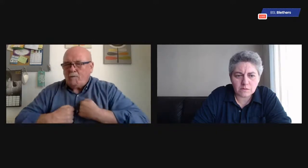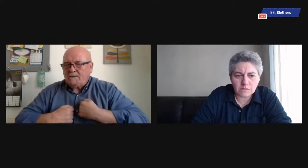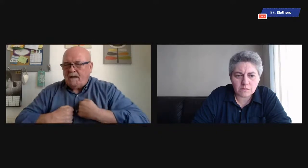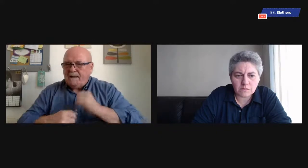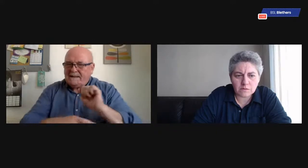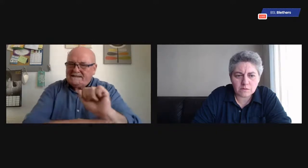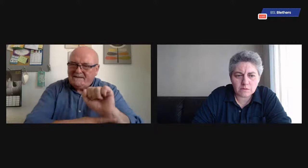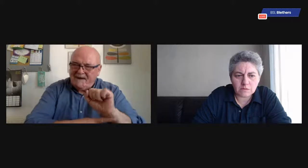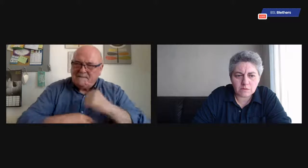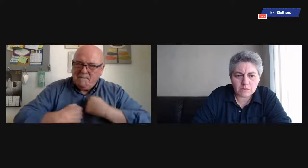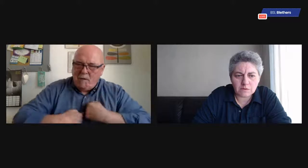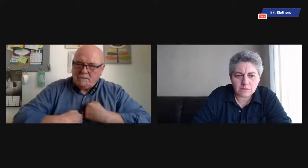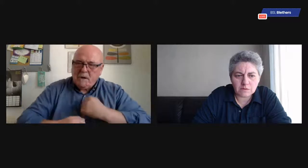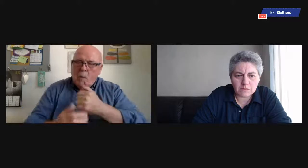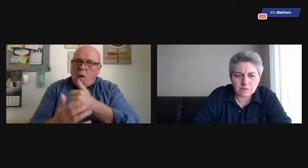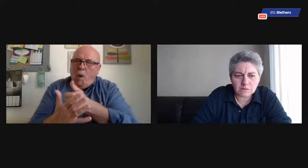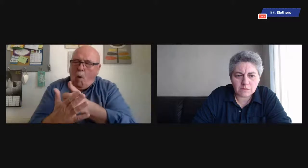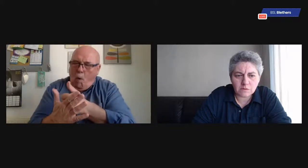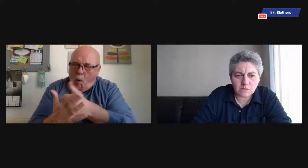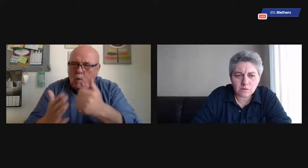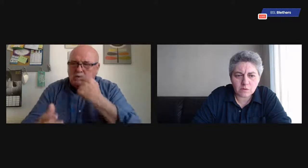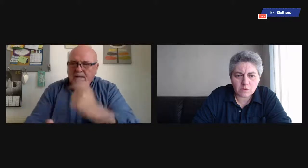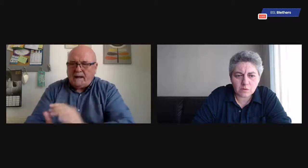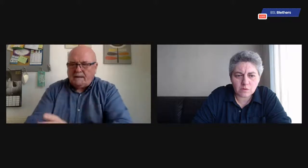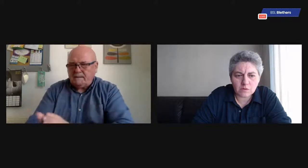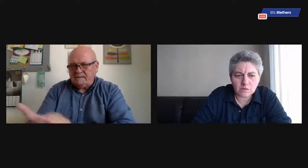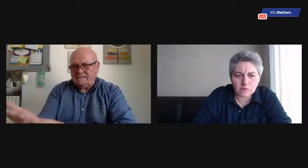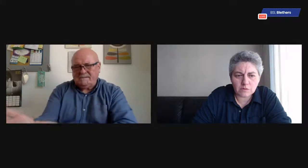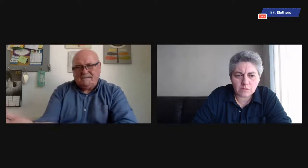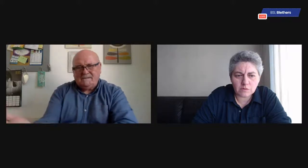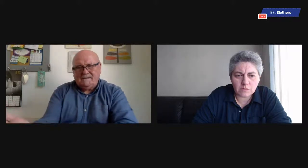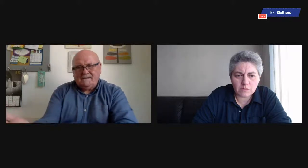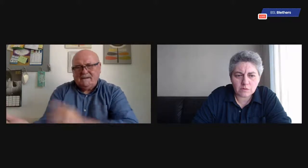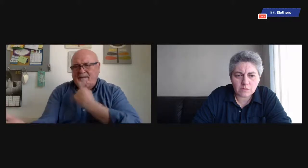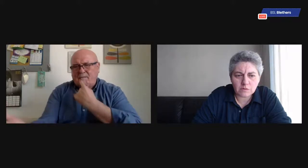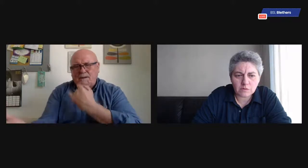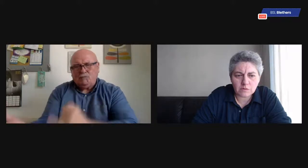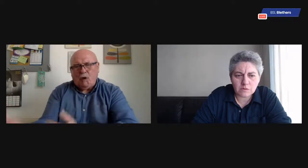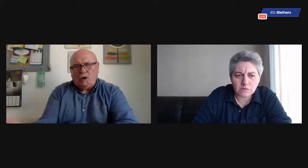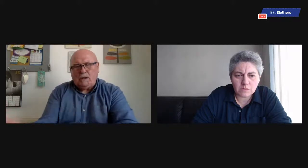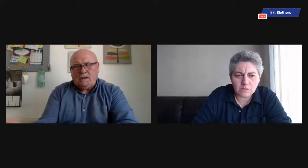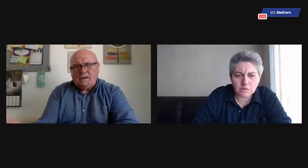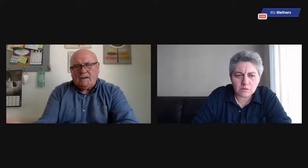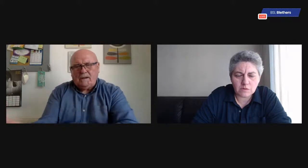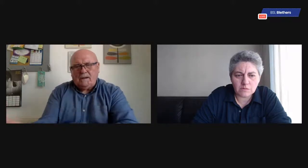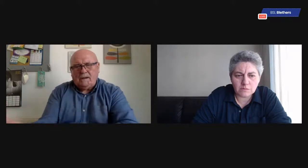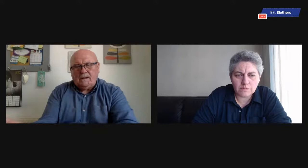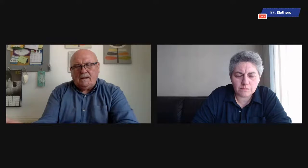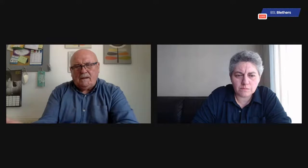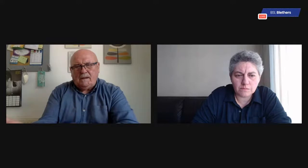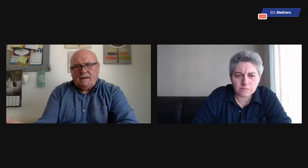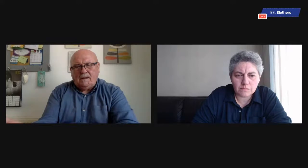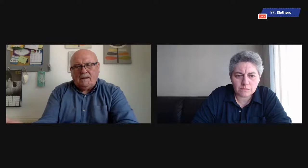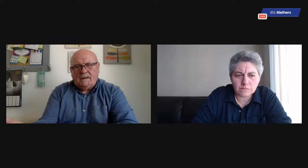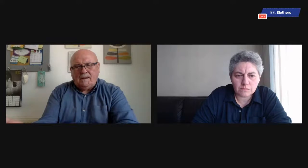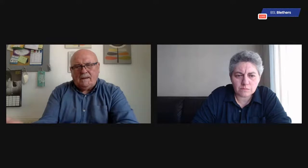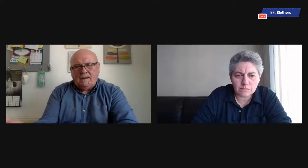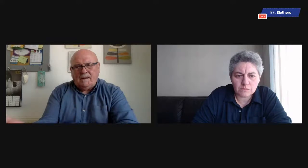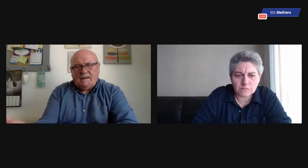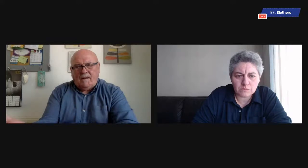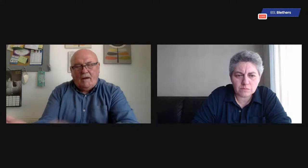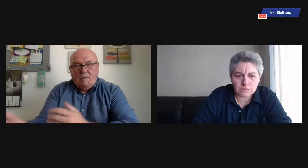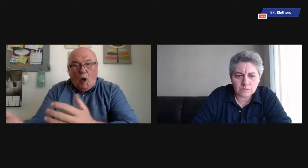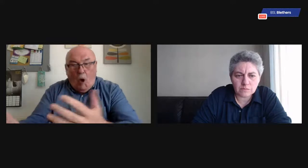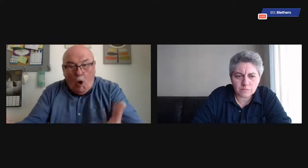jury's watching, their barrister's watching, and they'll always do things like that. That information's wrong. That